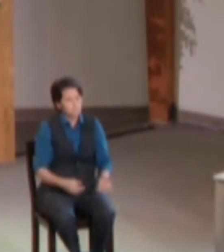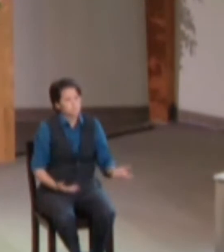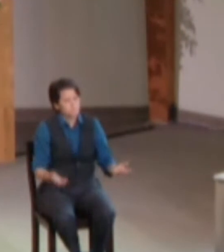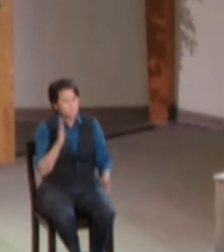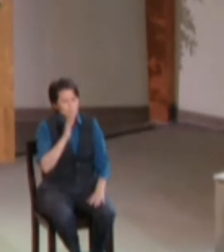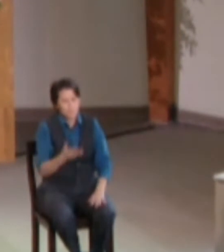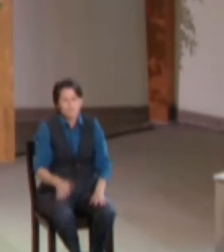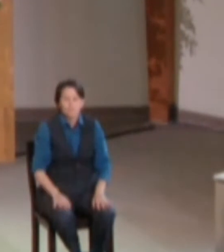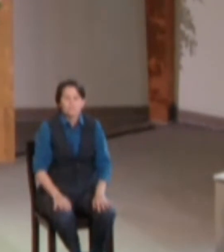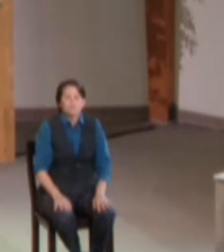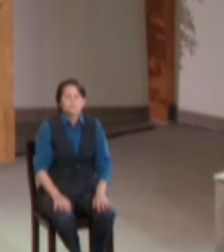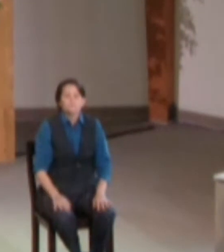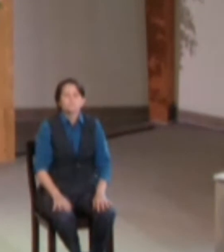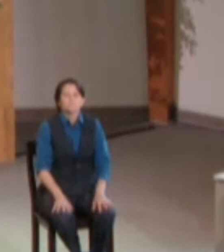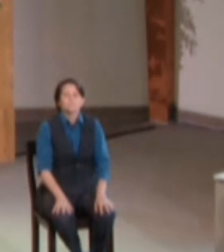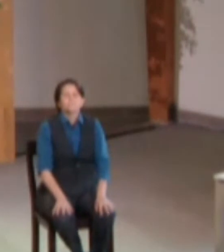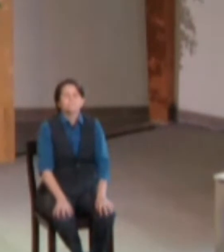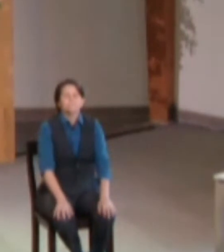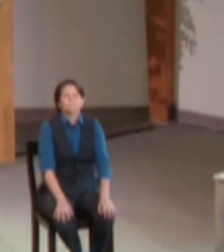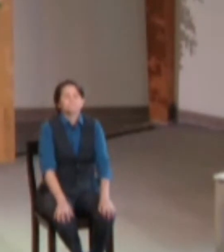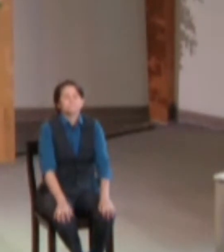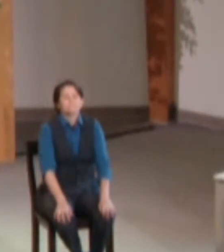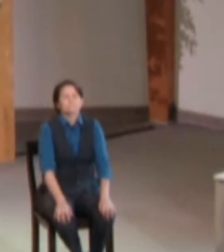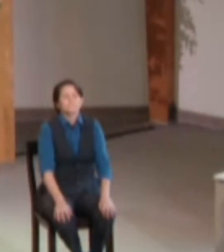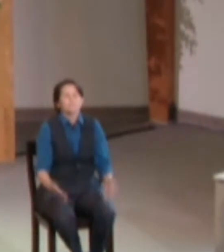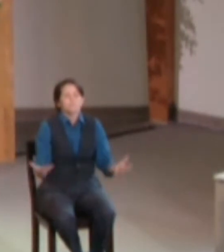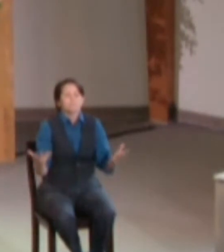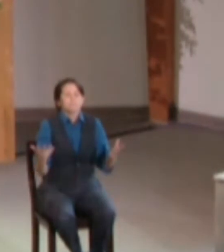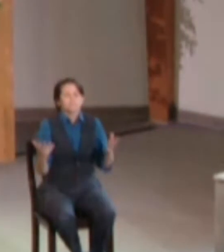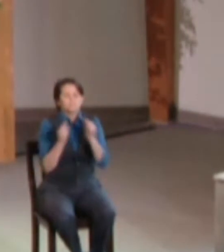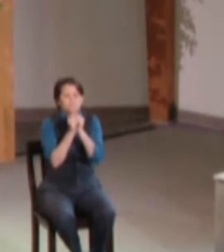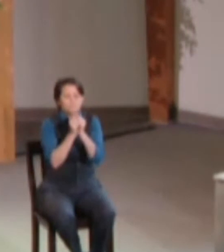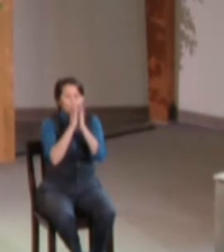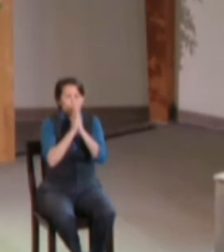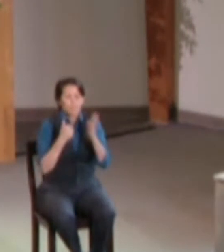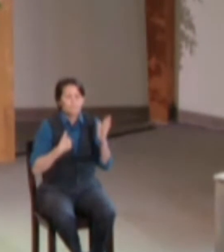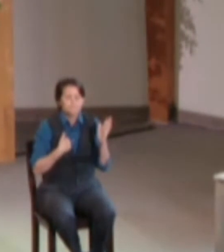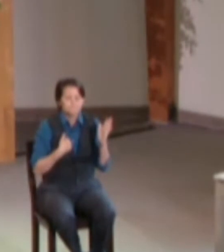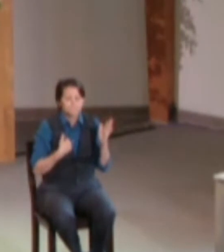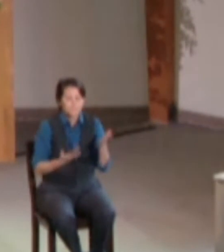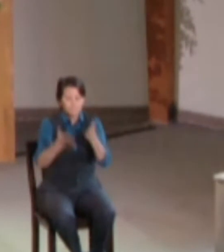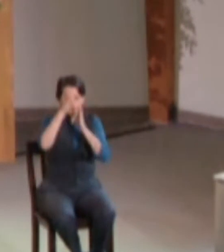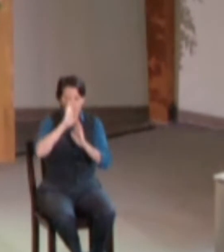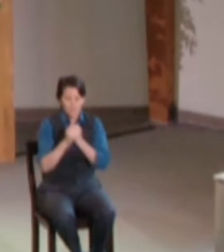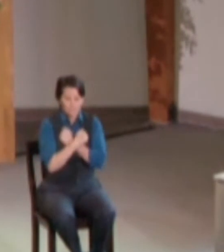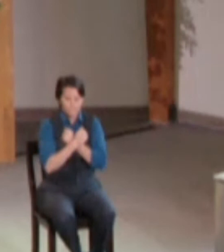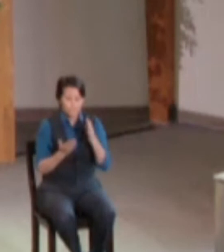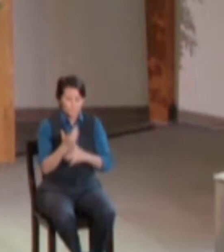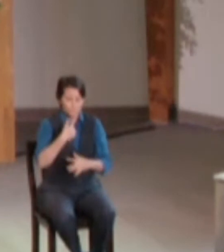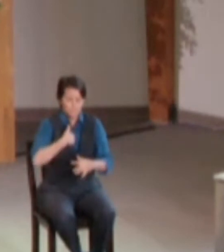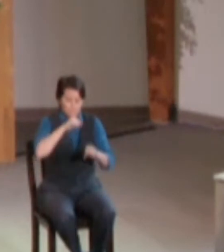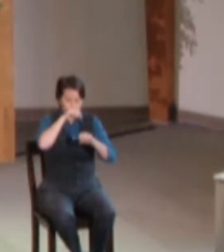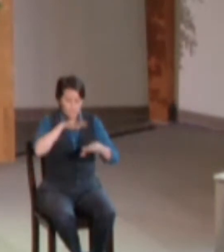our prayer for affirmation, our blessing. Divine love through me